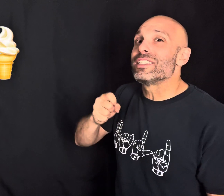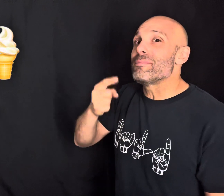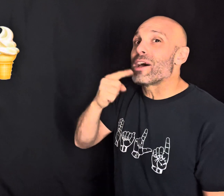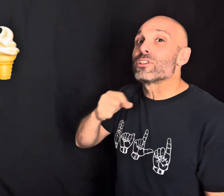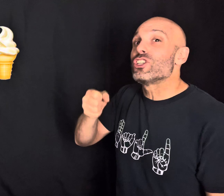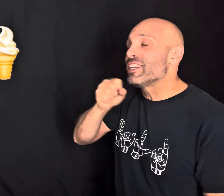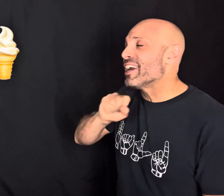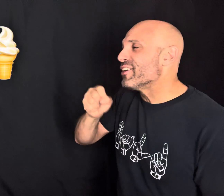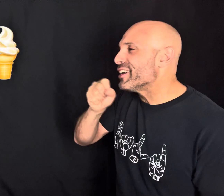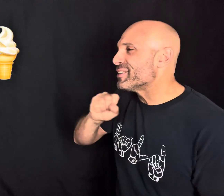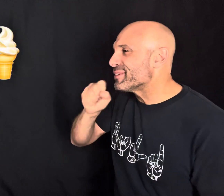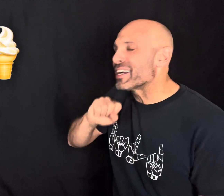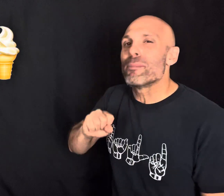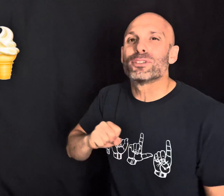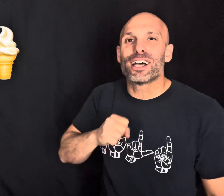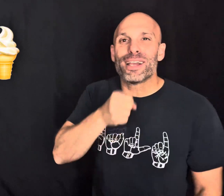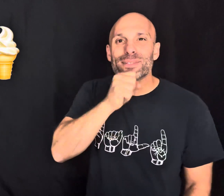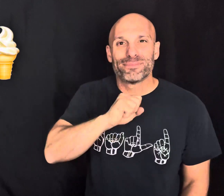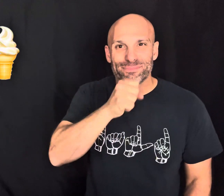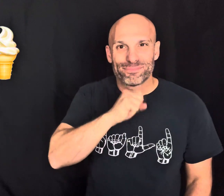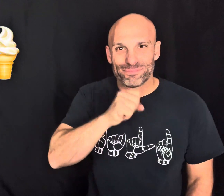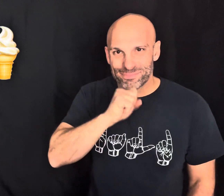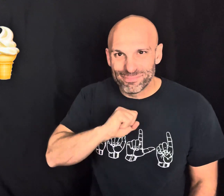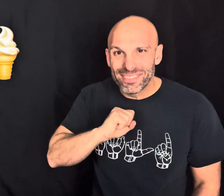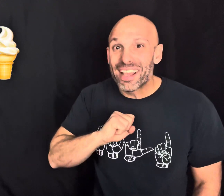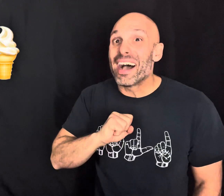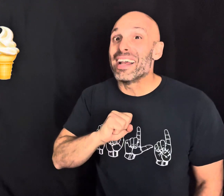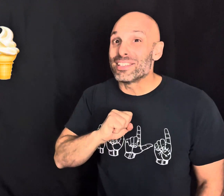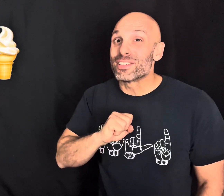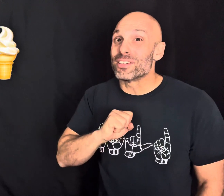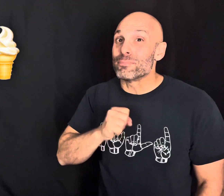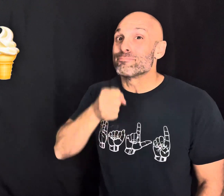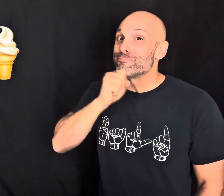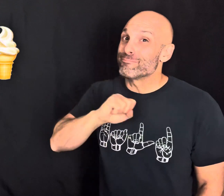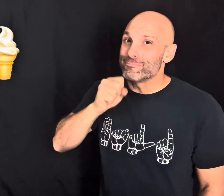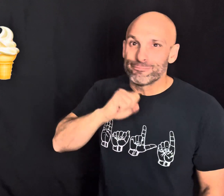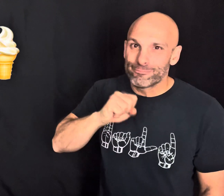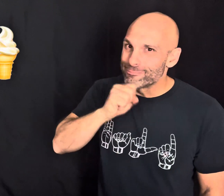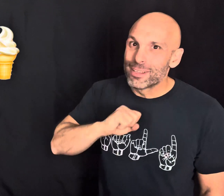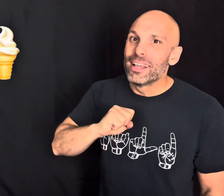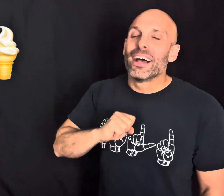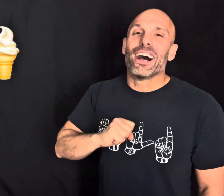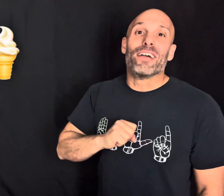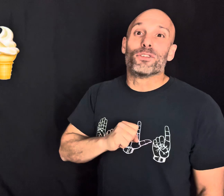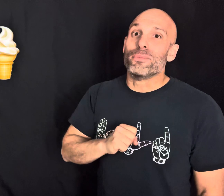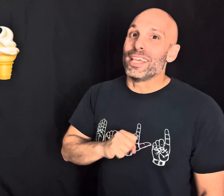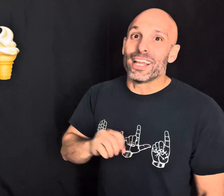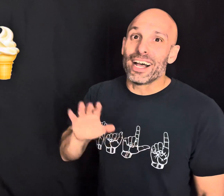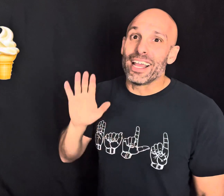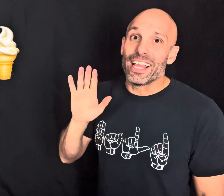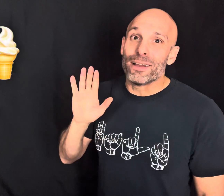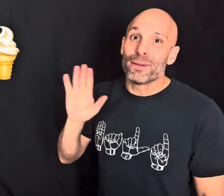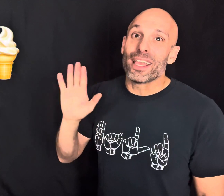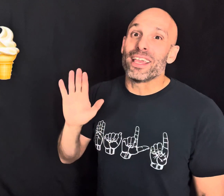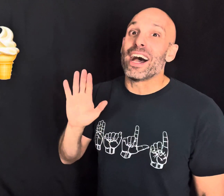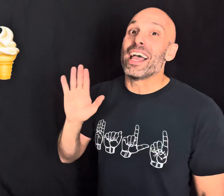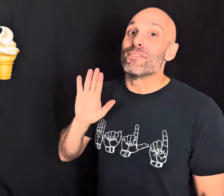mouth chin area a couple times. Ice cream. I have to admit, I have a